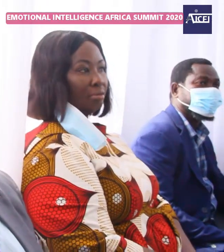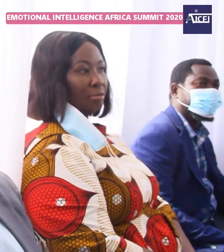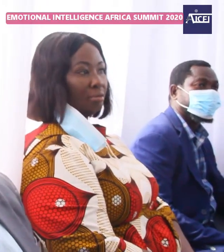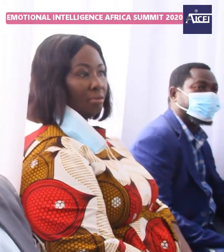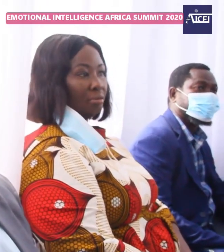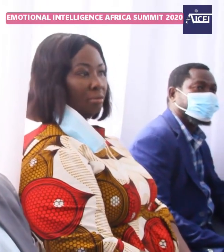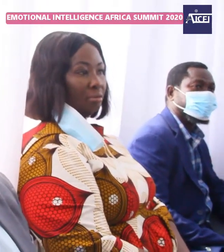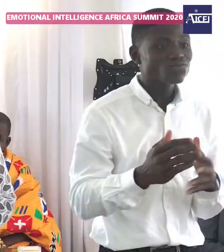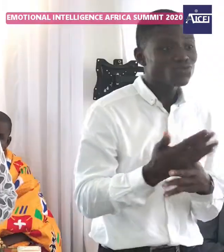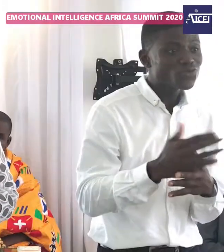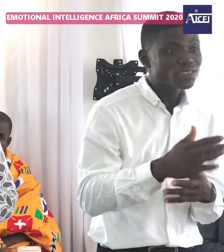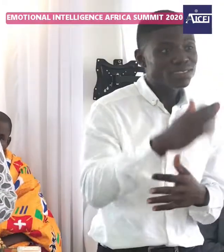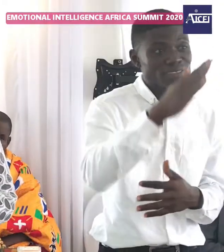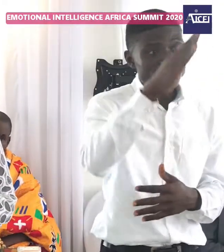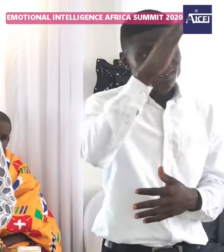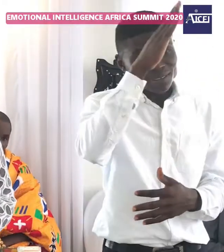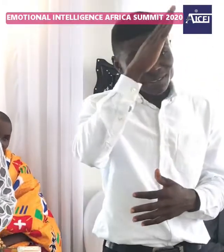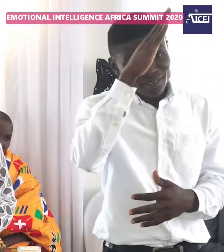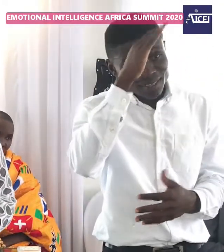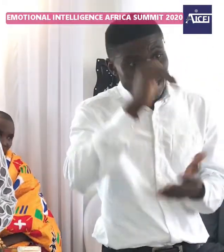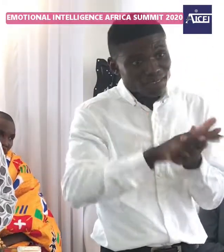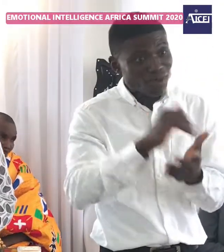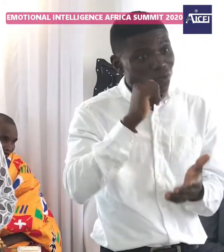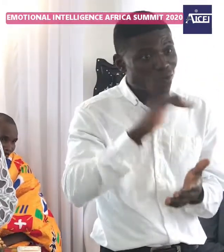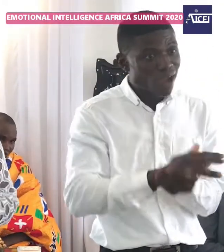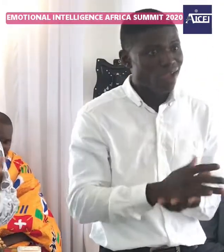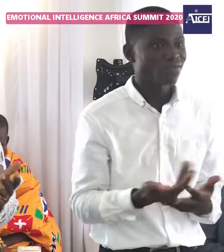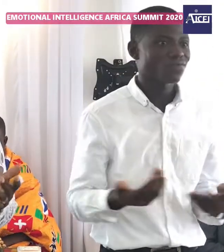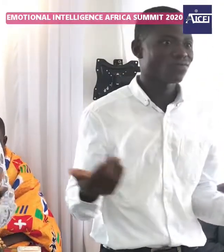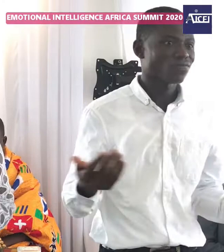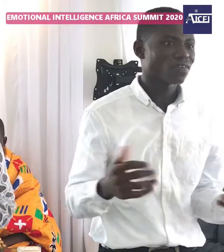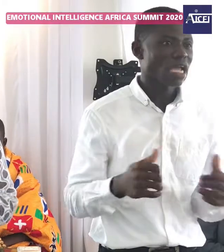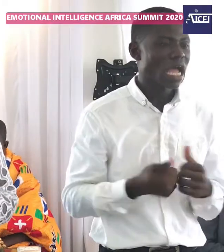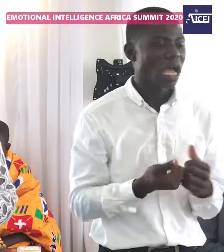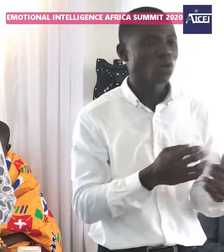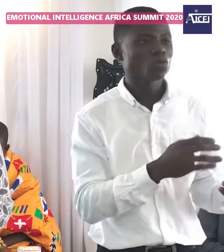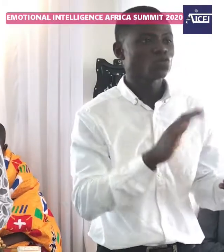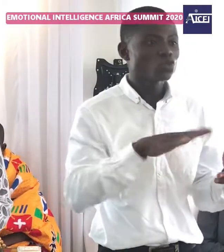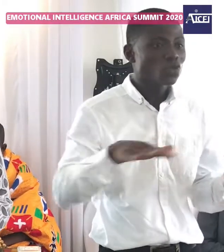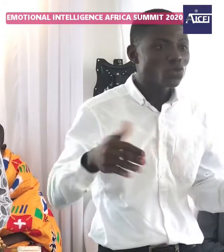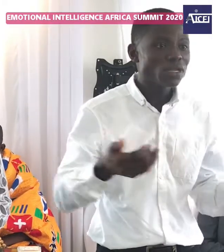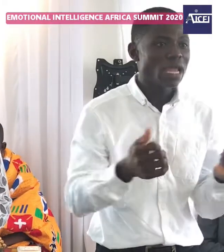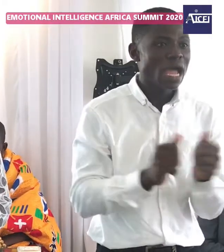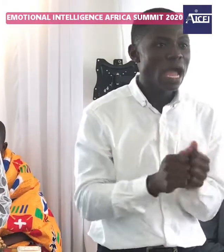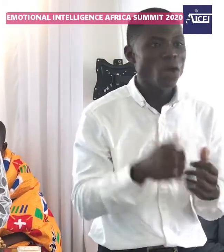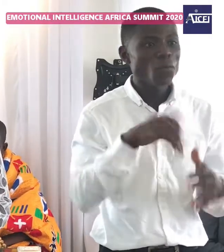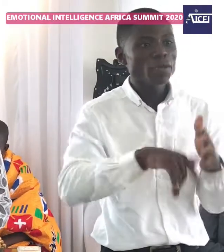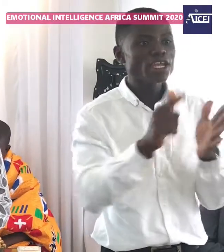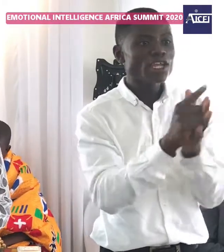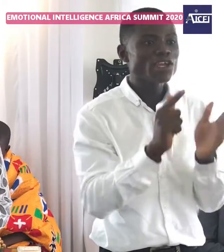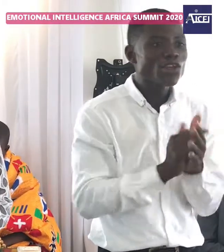wife, their children, and even their in-laws? What's the relationship?